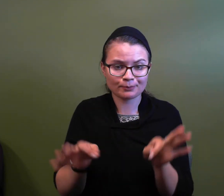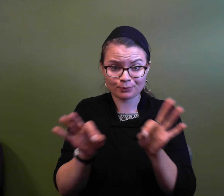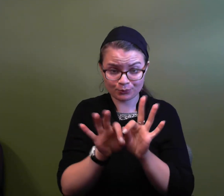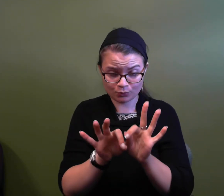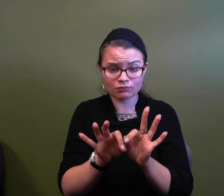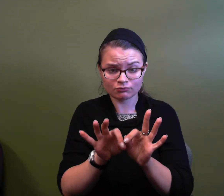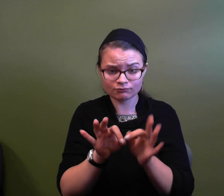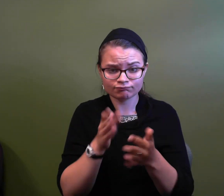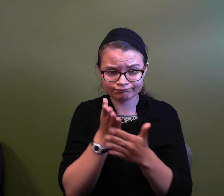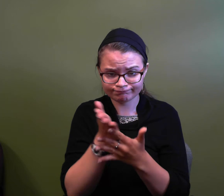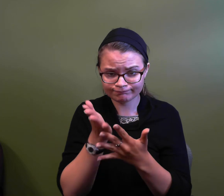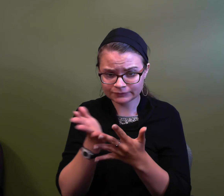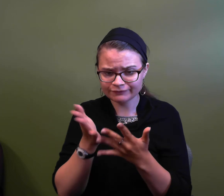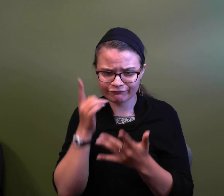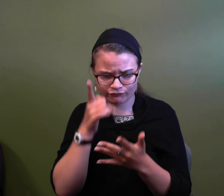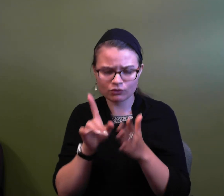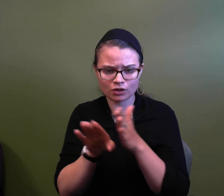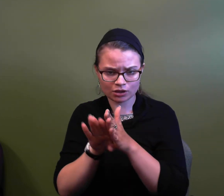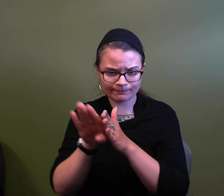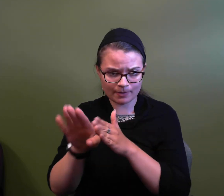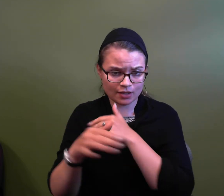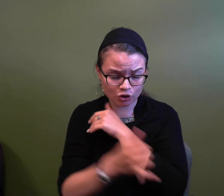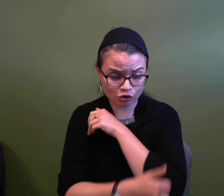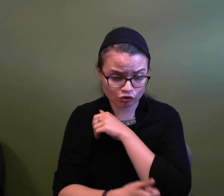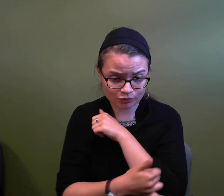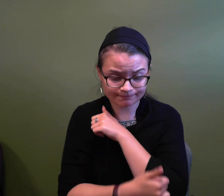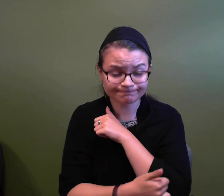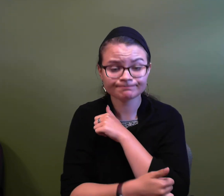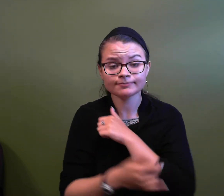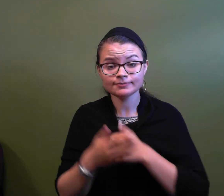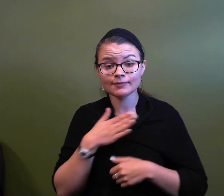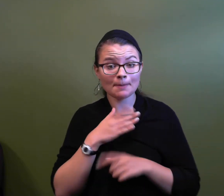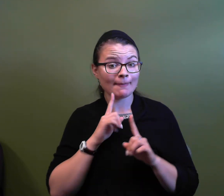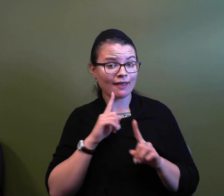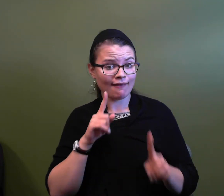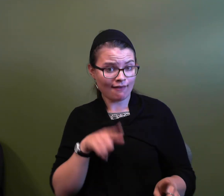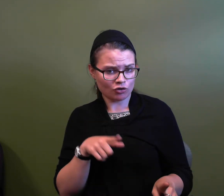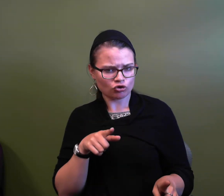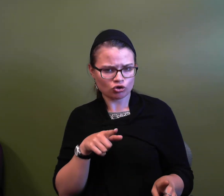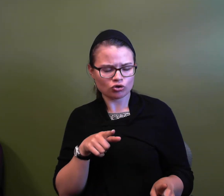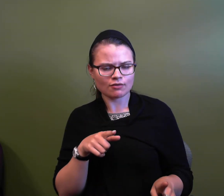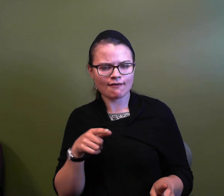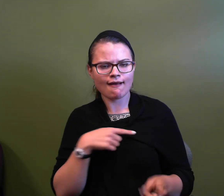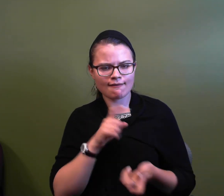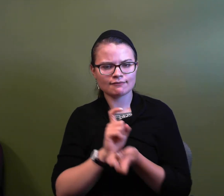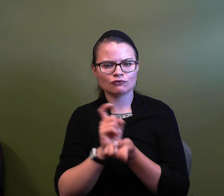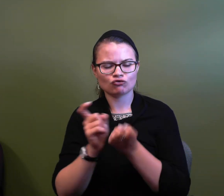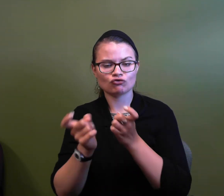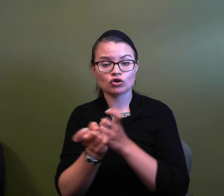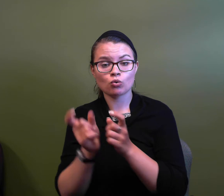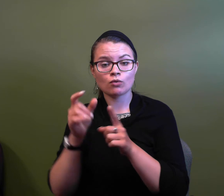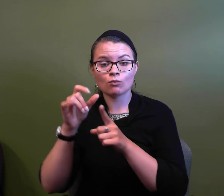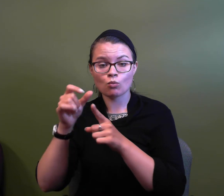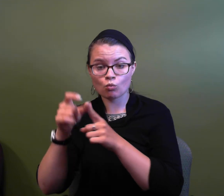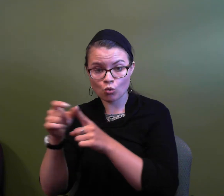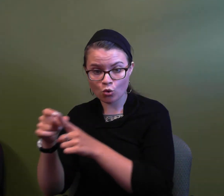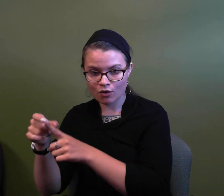answer, okay, so I've changed some words and I've also changed the structure a bit, but there's one other thing I've added. Although many